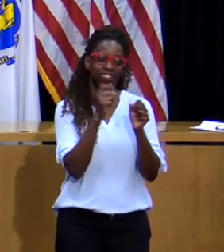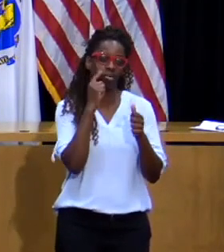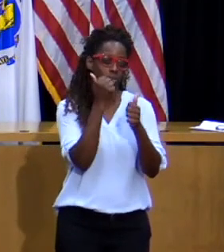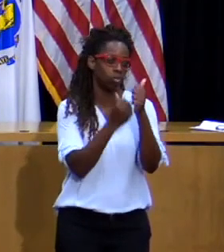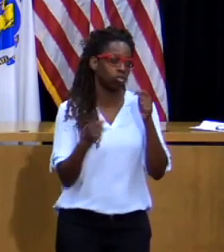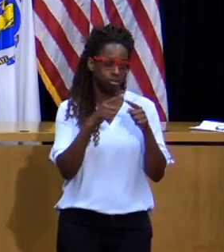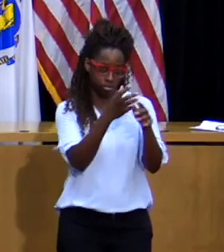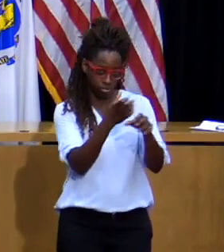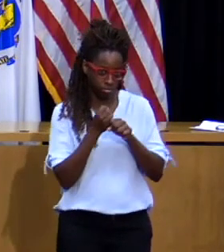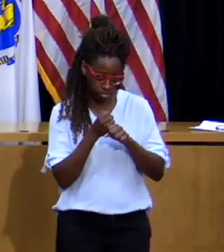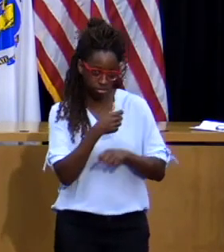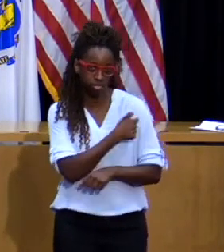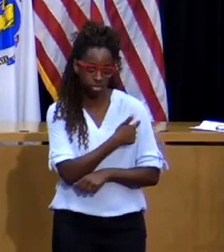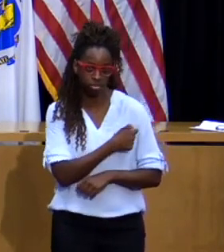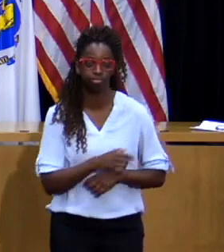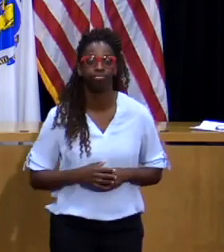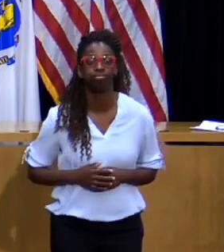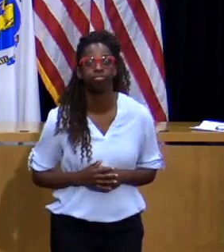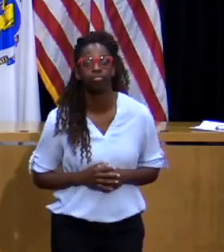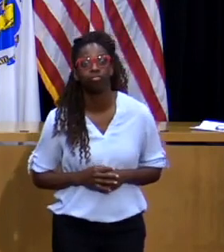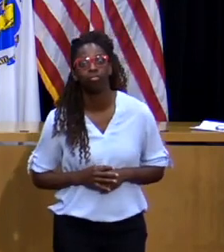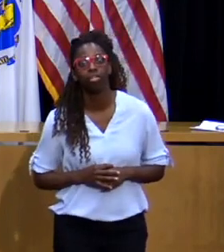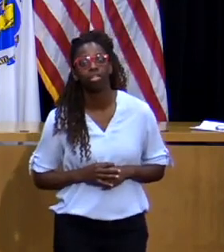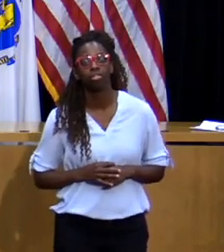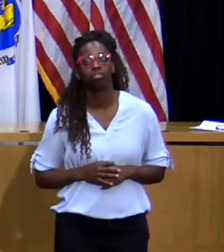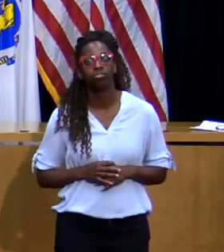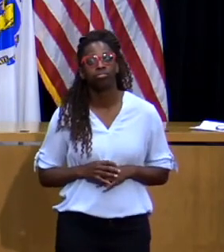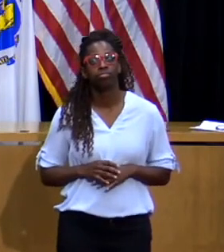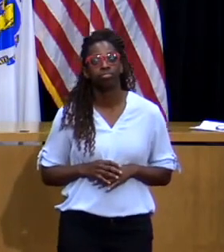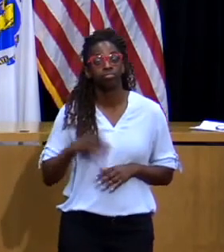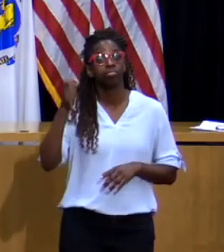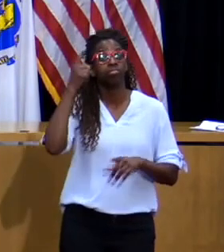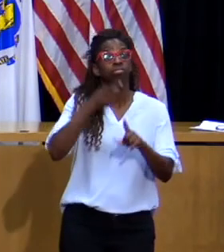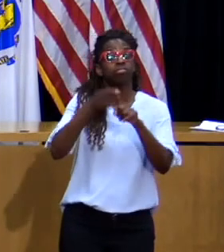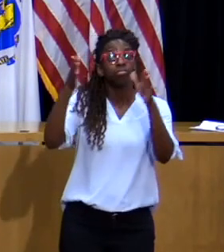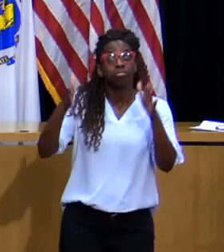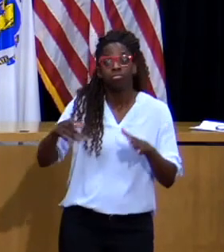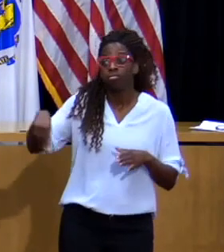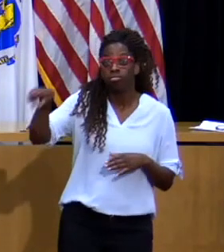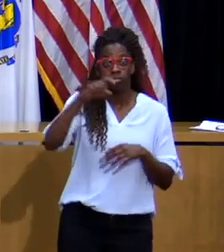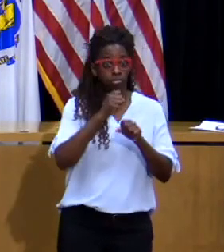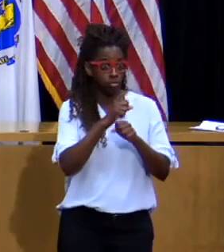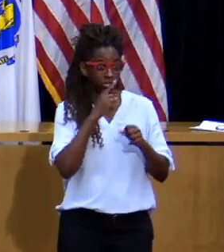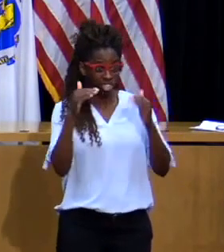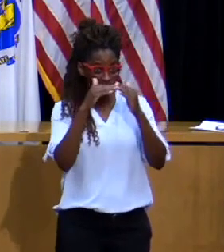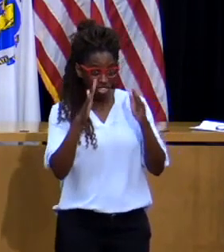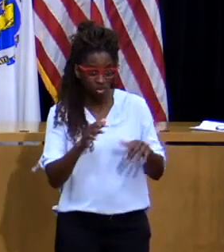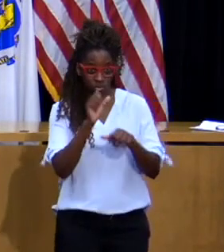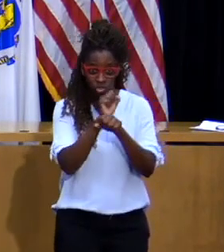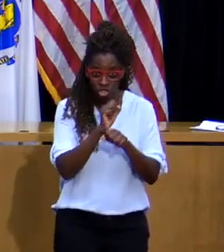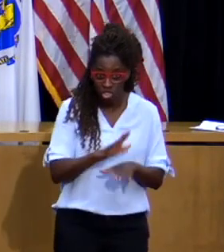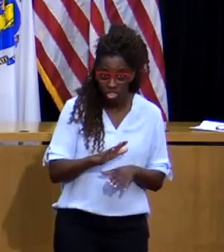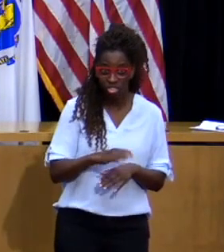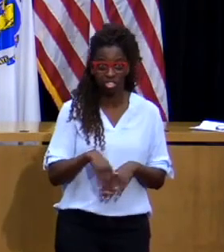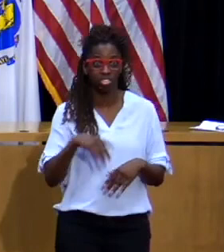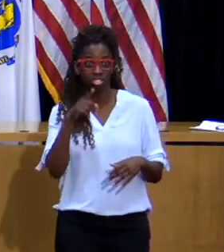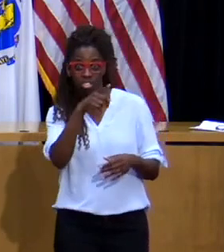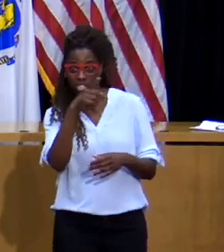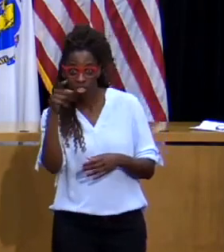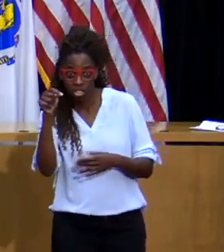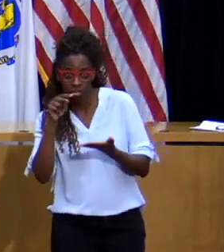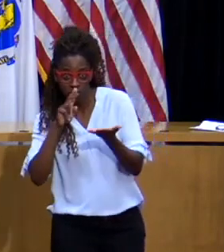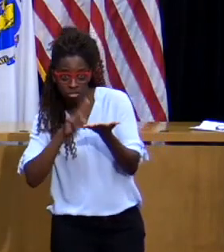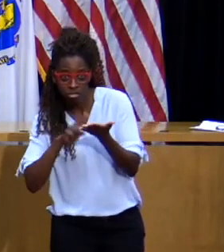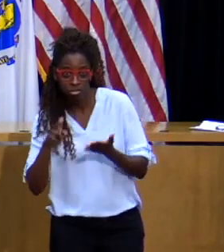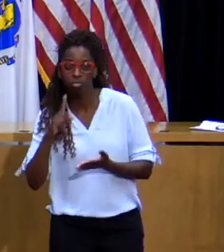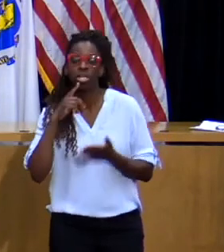evaluation, because of our confidence in our expert colleagues, and frankly, as was mentioned by the Secretary, because we are so blessed with such